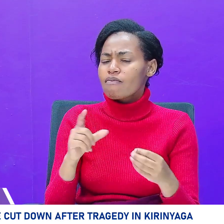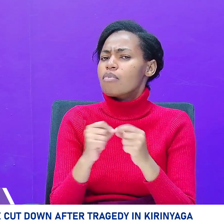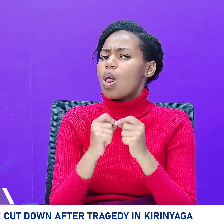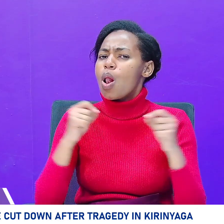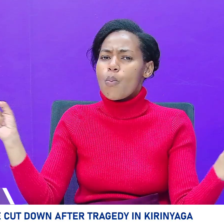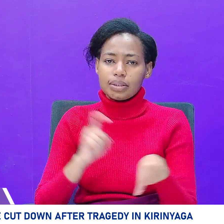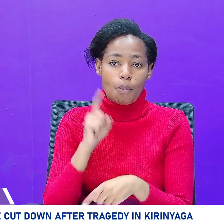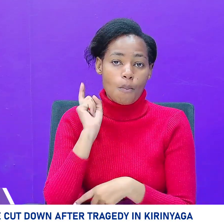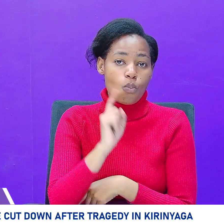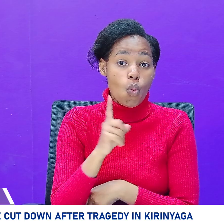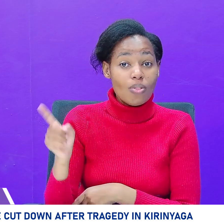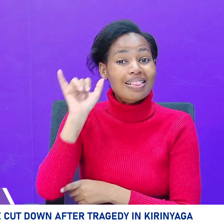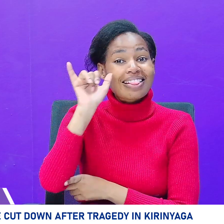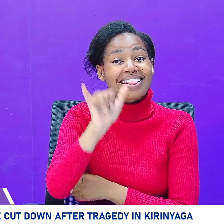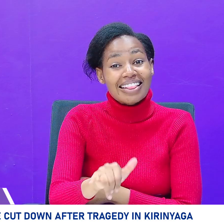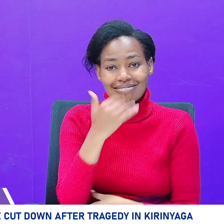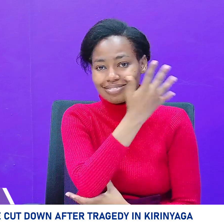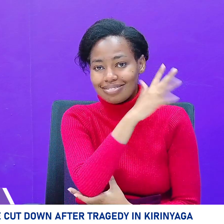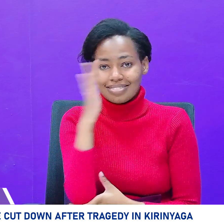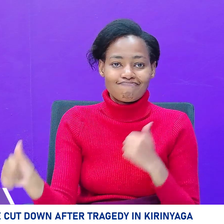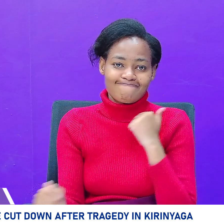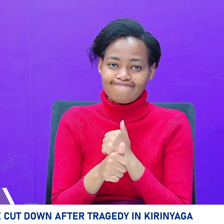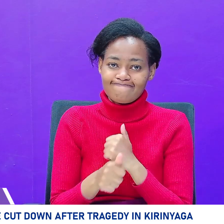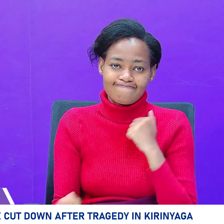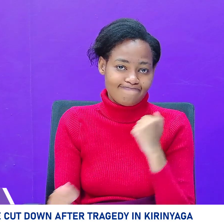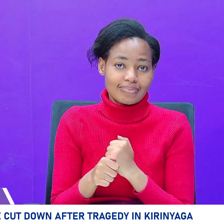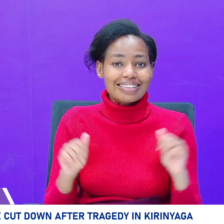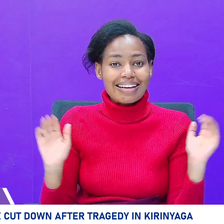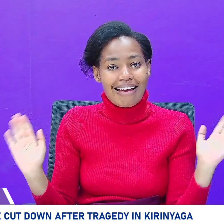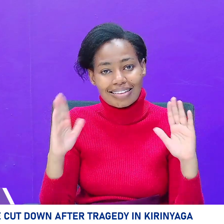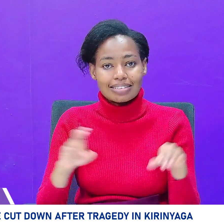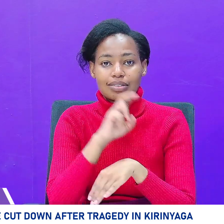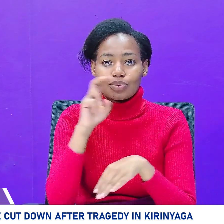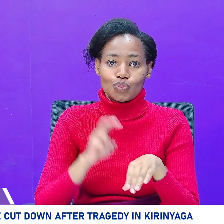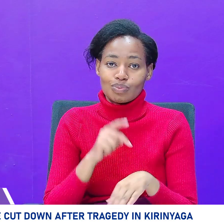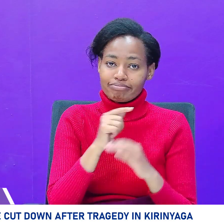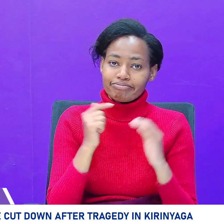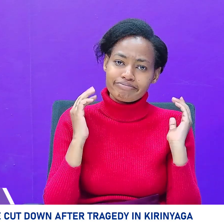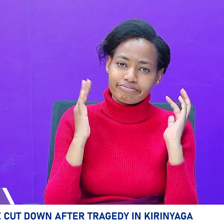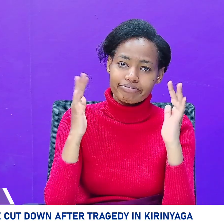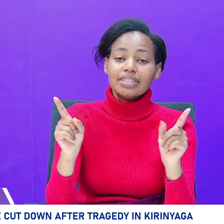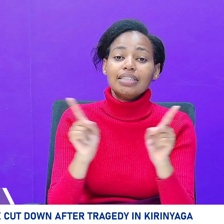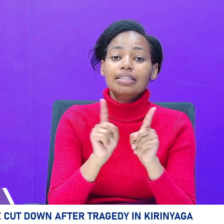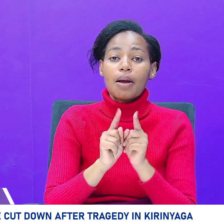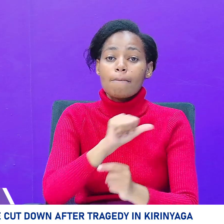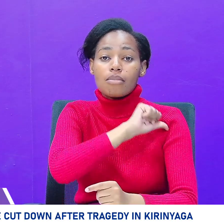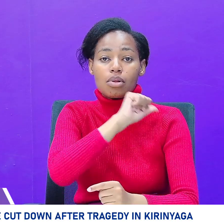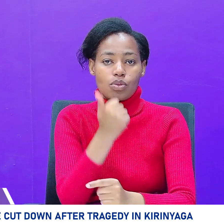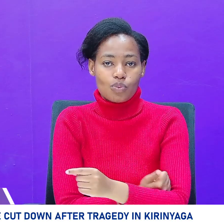Residents had long warned that the tree was dangerous and had urged the National Irrigation Authority to act.